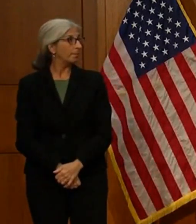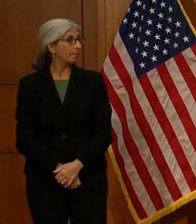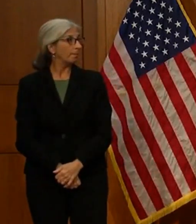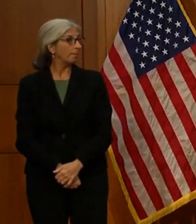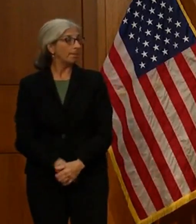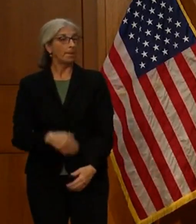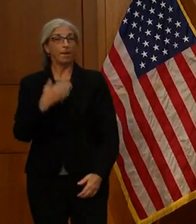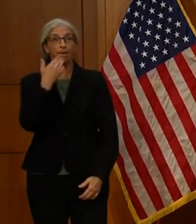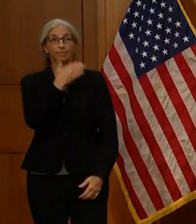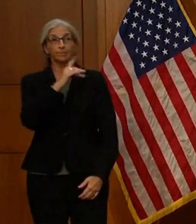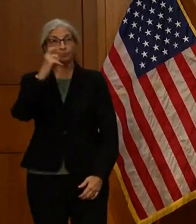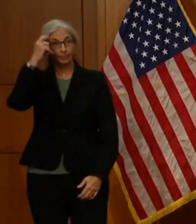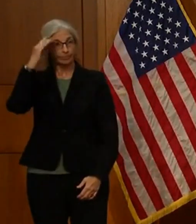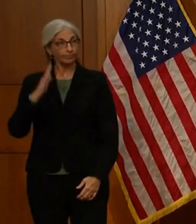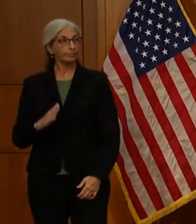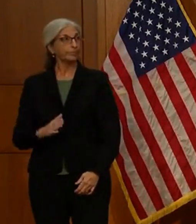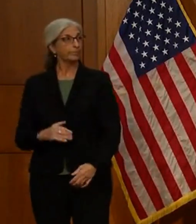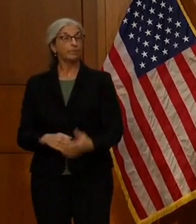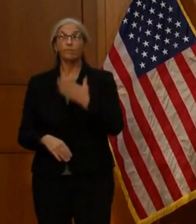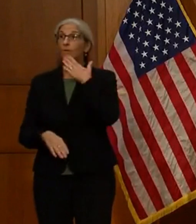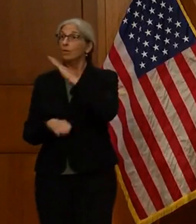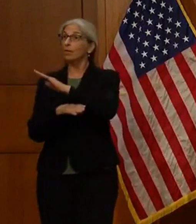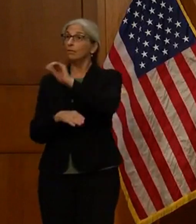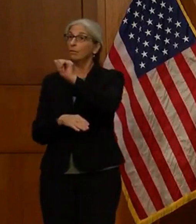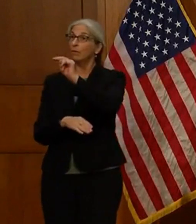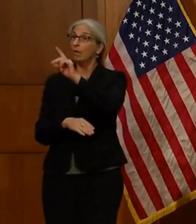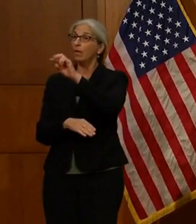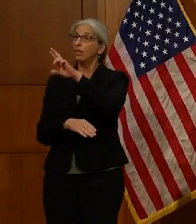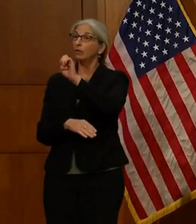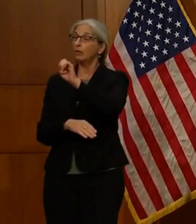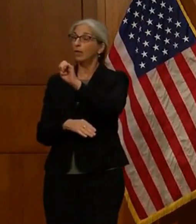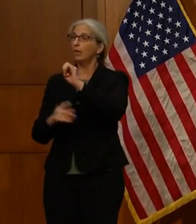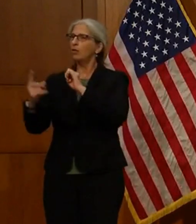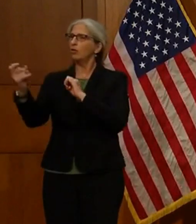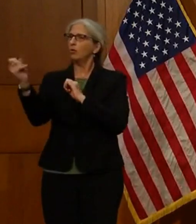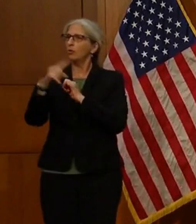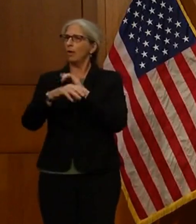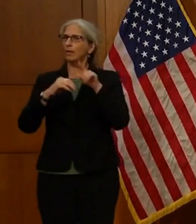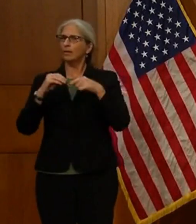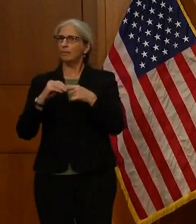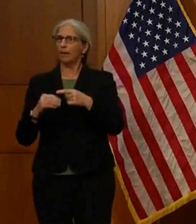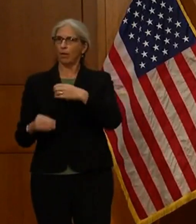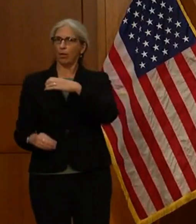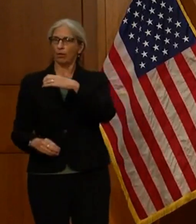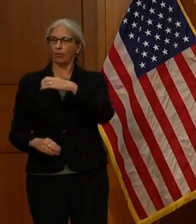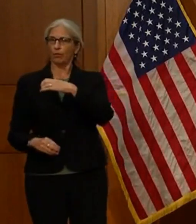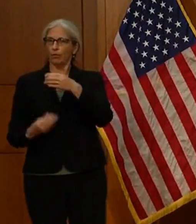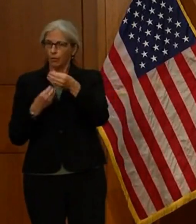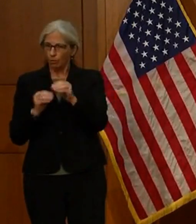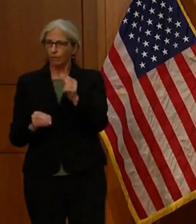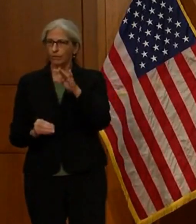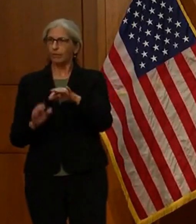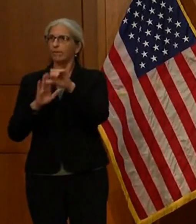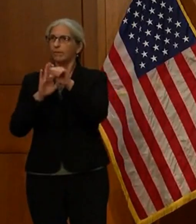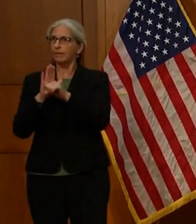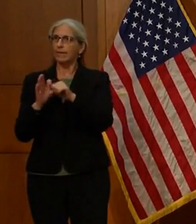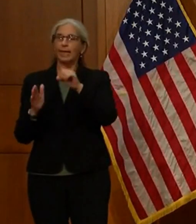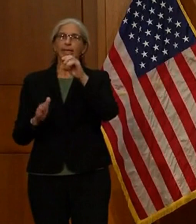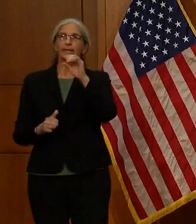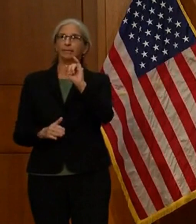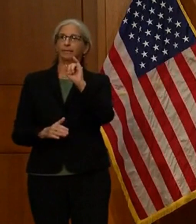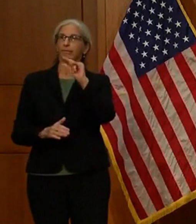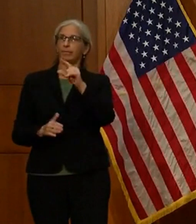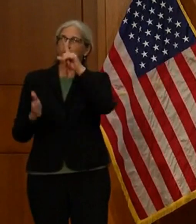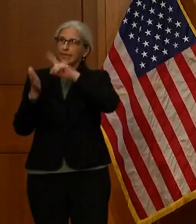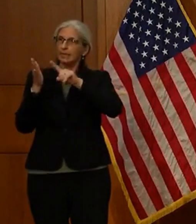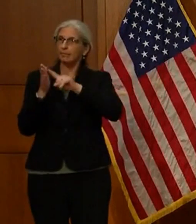Governor, thank you. Good afternoon, Andre. The question with respect to the Office of State Inspector General's report and